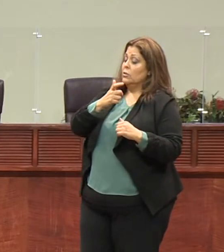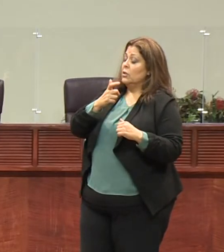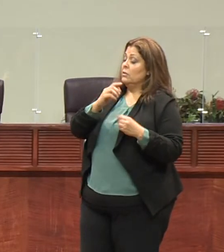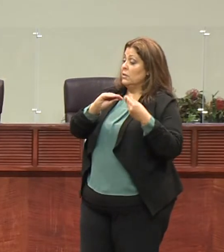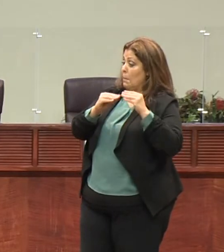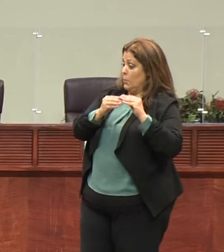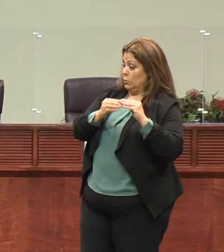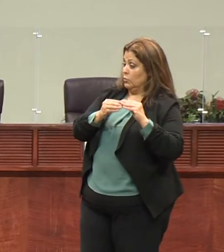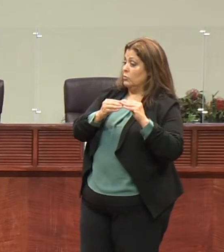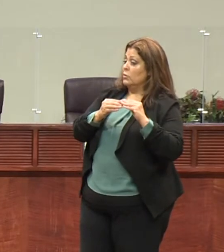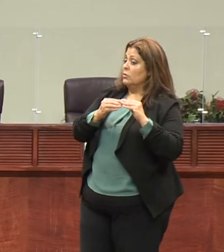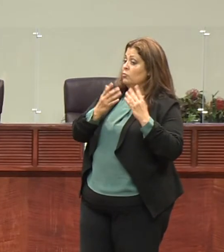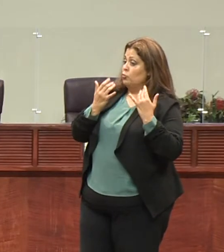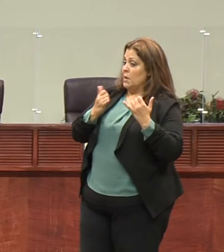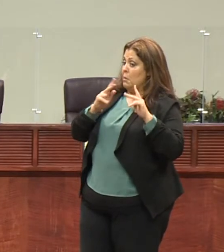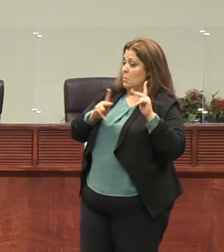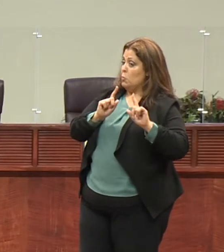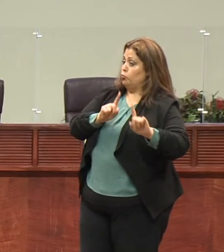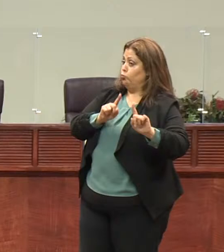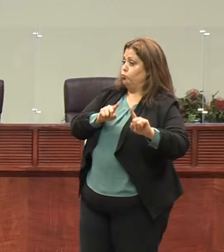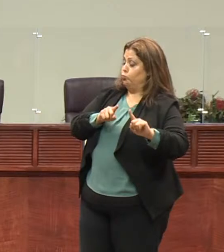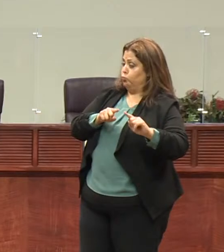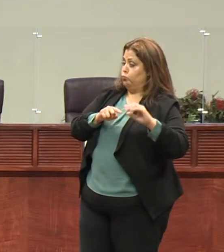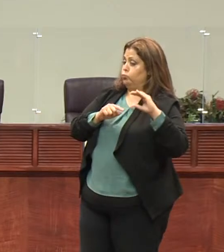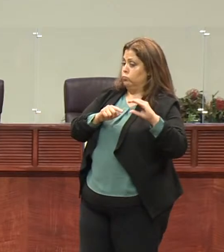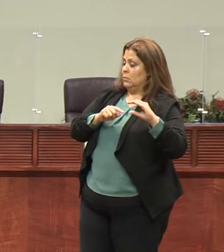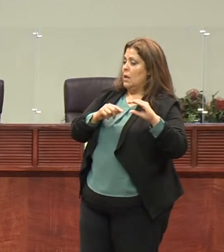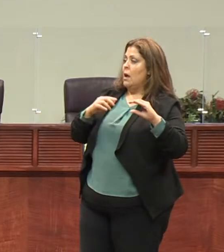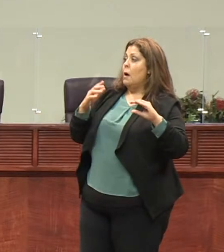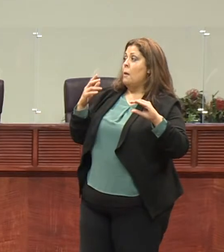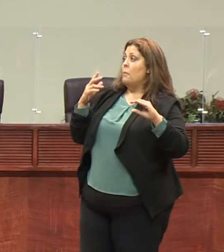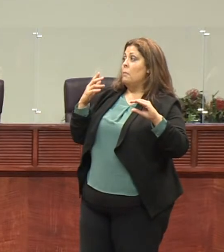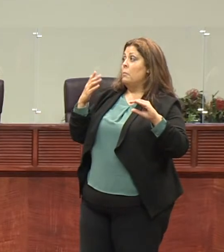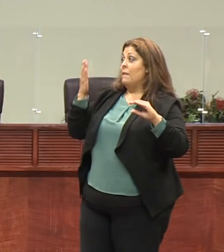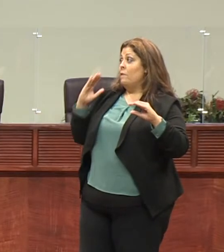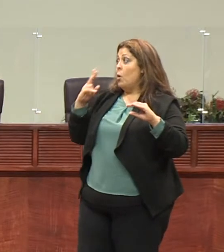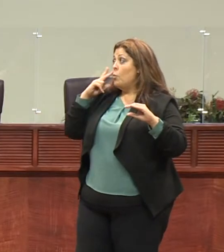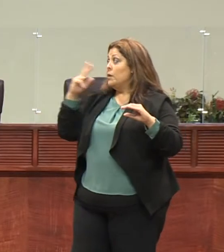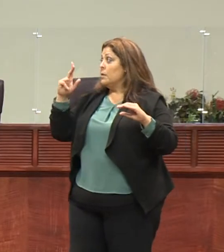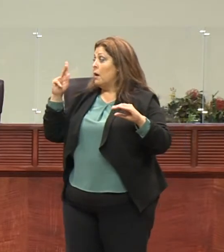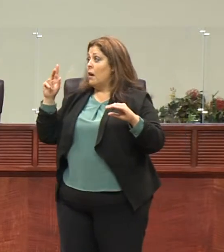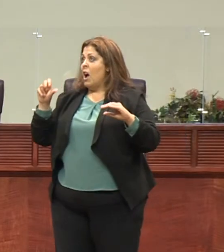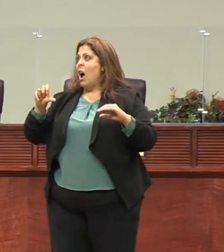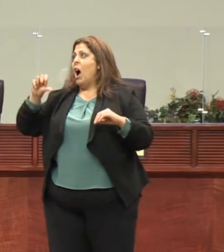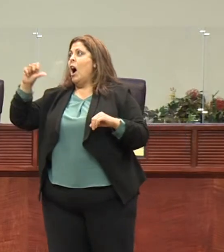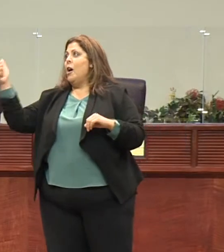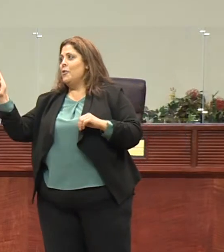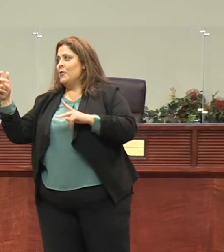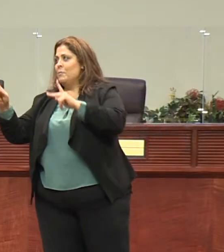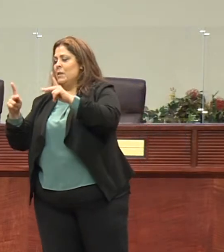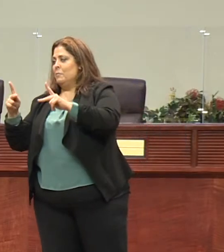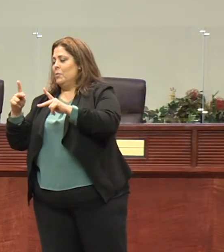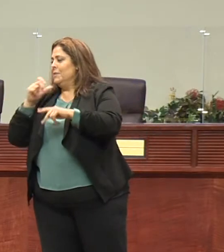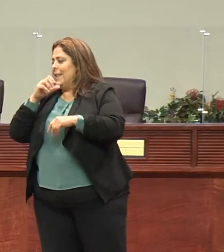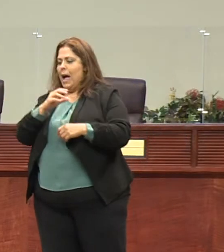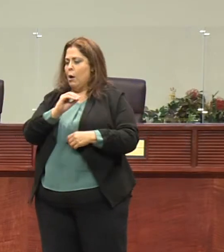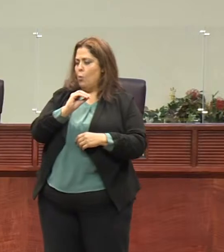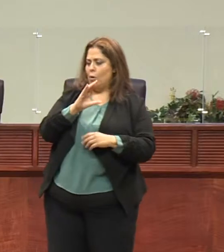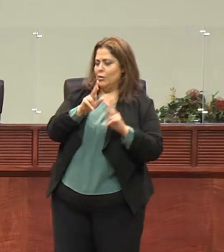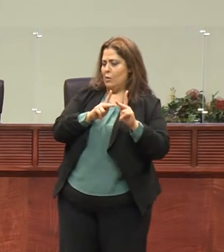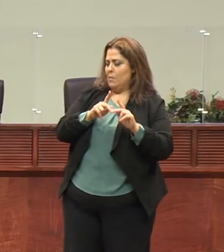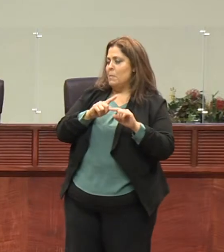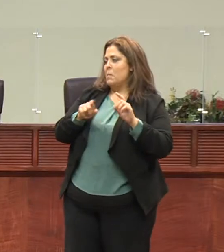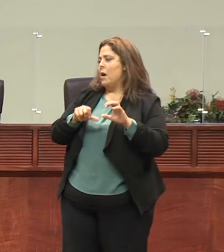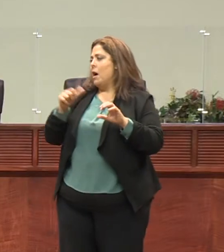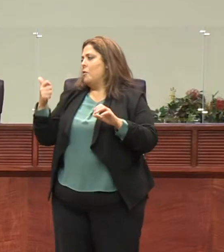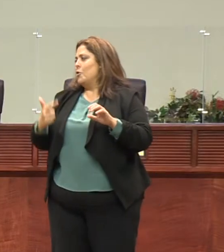time when we were actually seeing more vaccinations of people from outside Orange County being vaccinated in Orange County. Has that trend changed at all